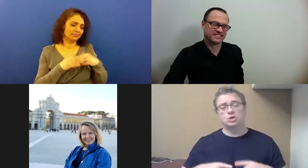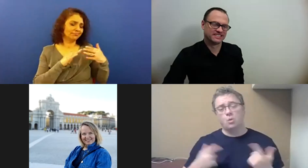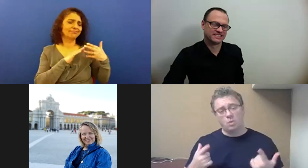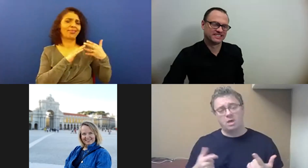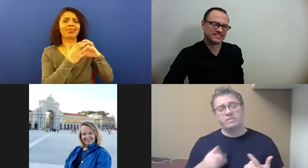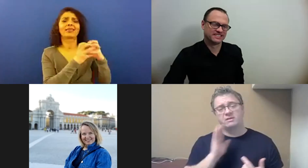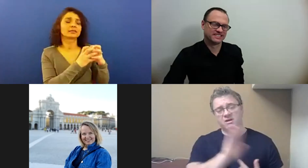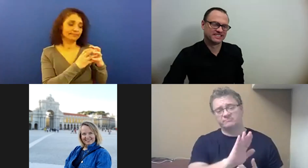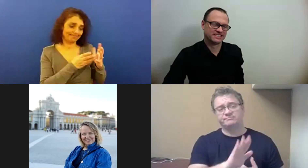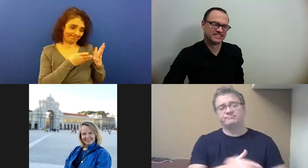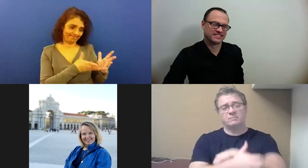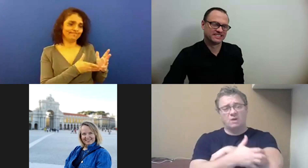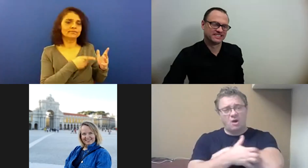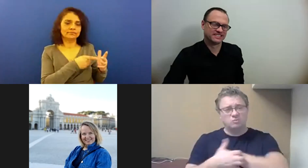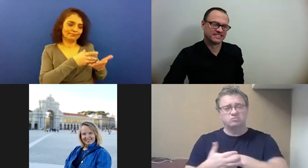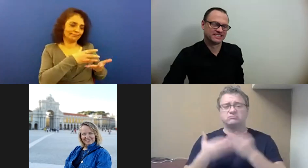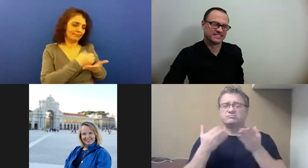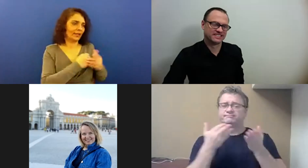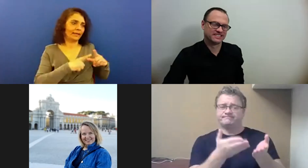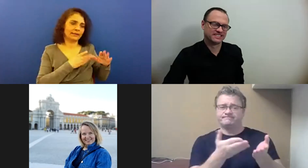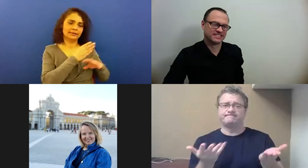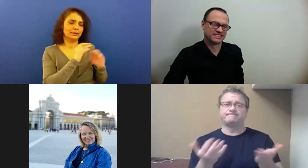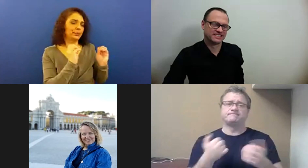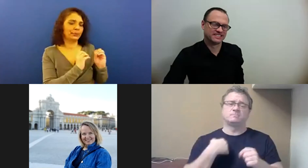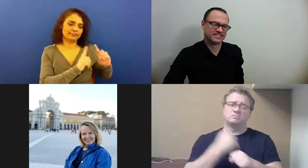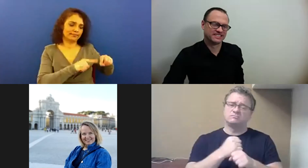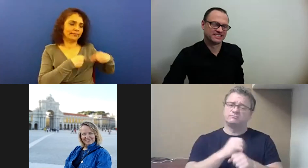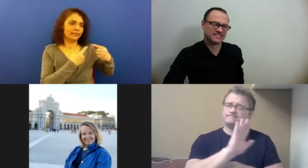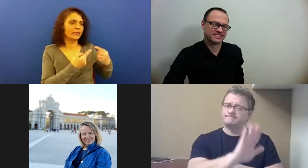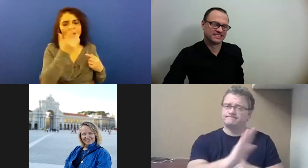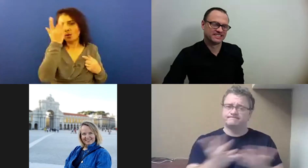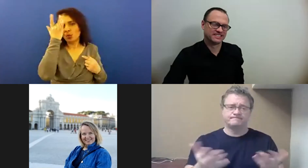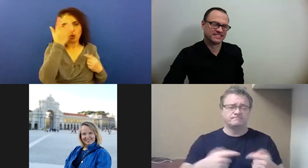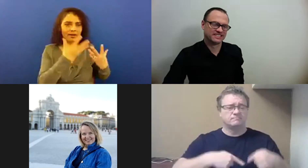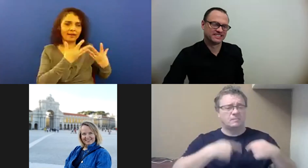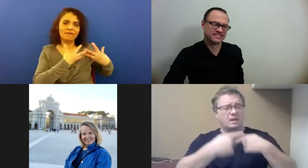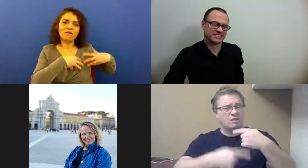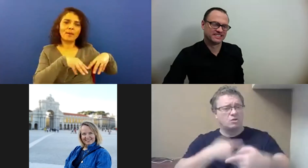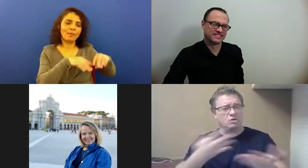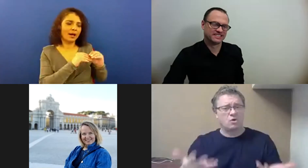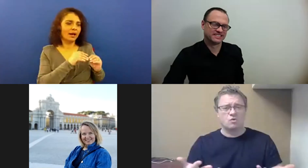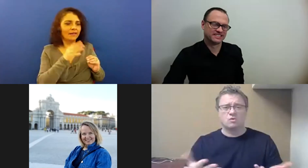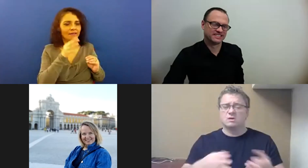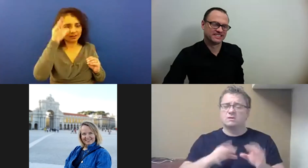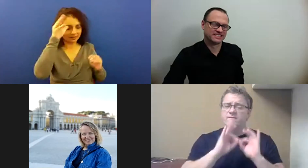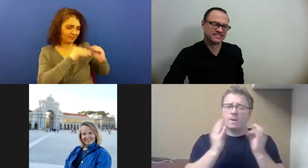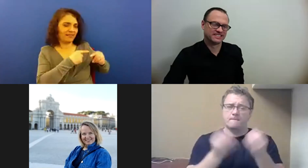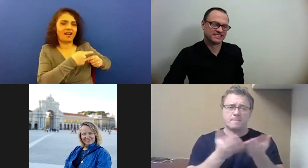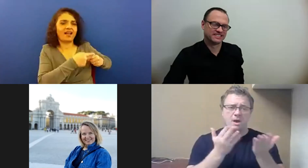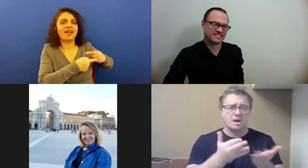a deaf Roma leader. And I told them, yes, I come from a broken background, had no life in